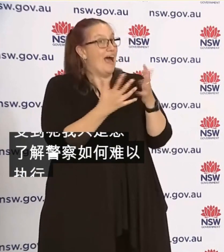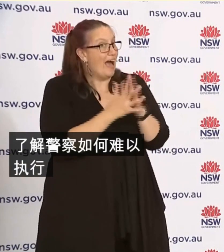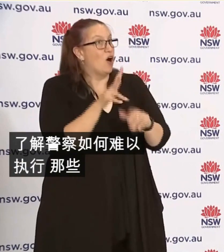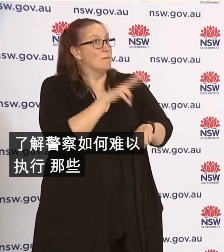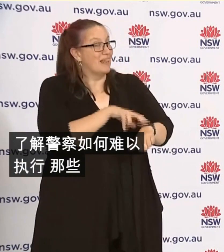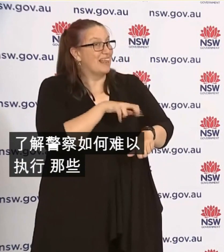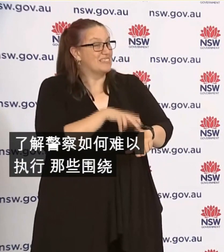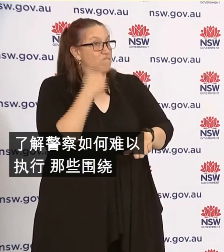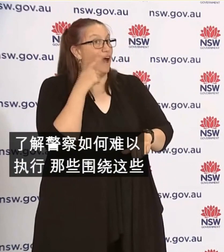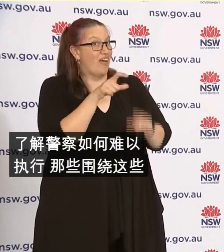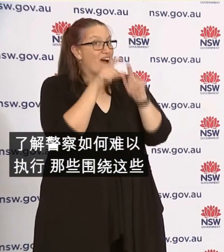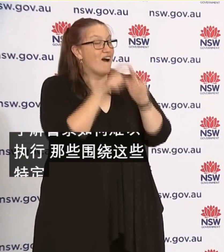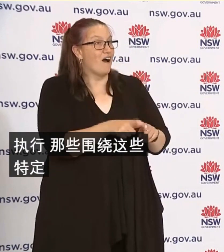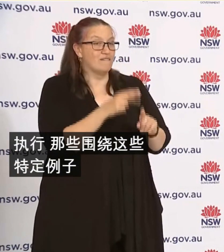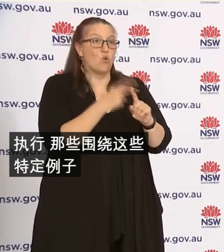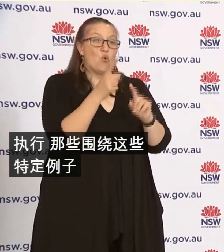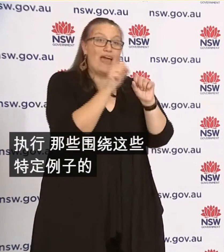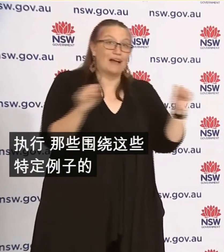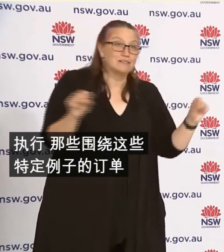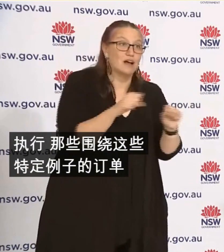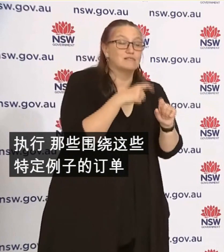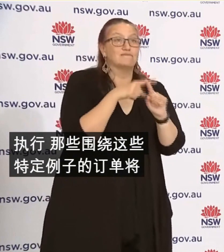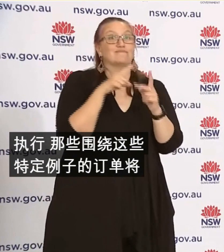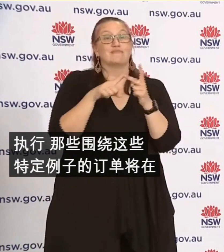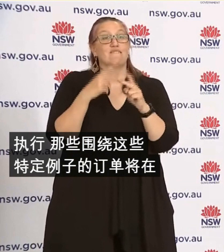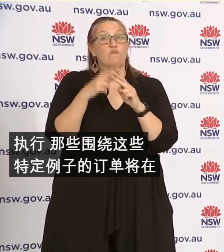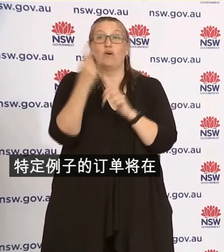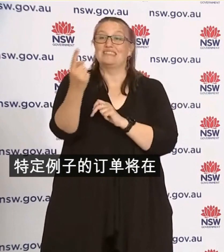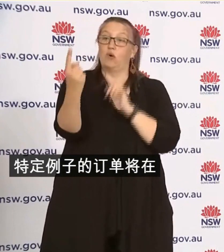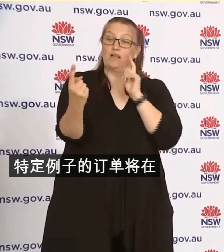hard to enforce those orders around those particular examples?